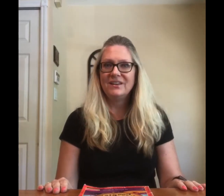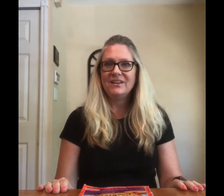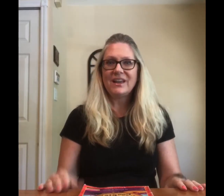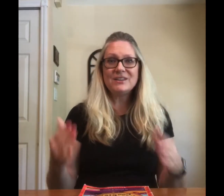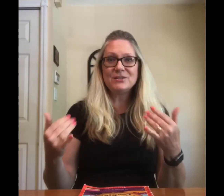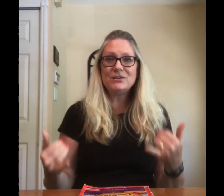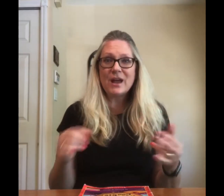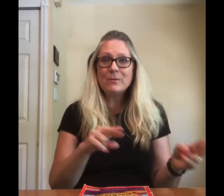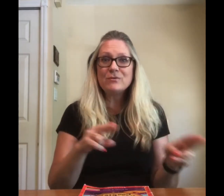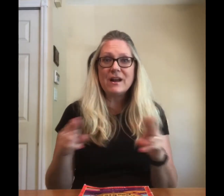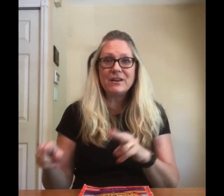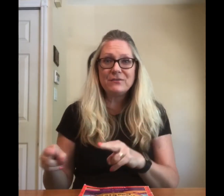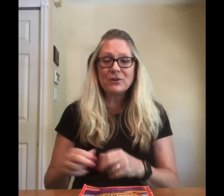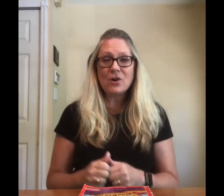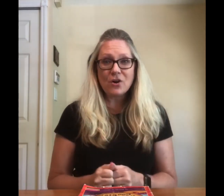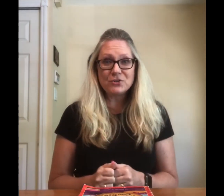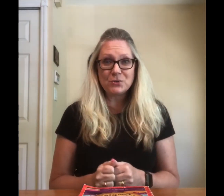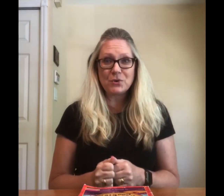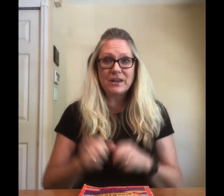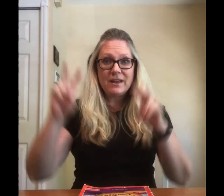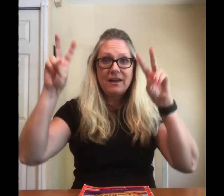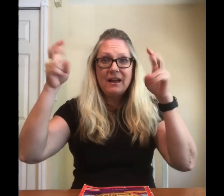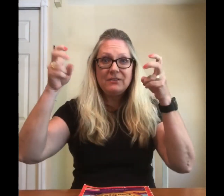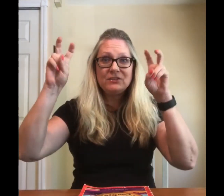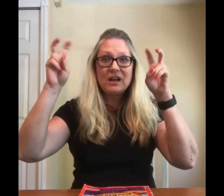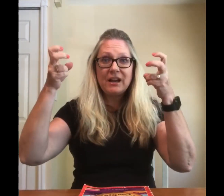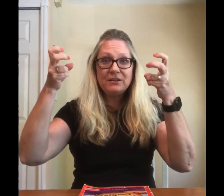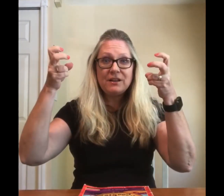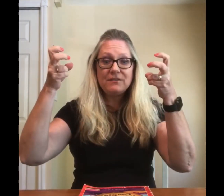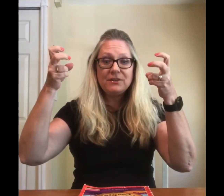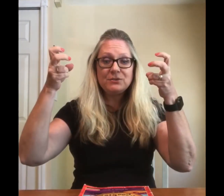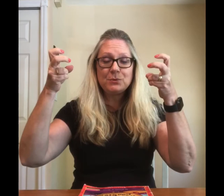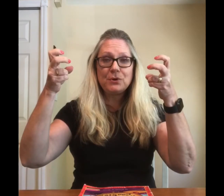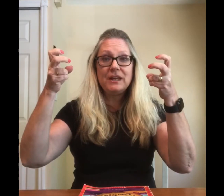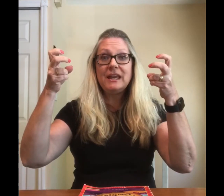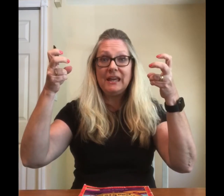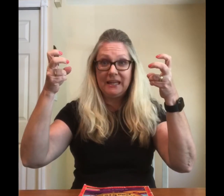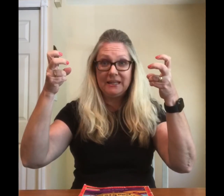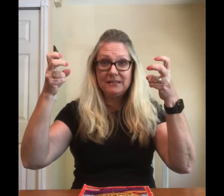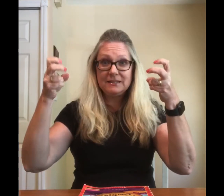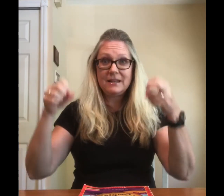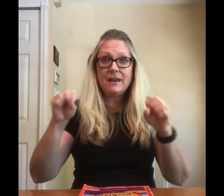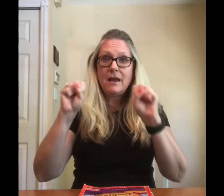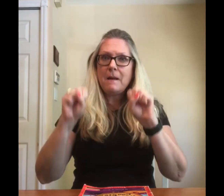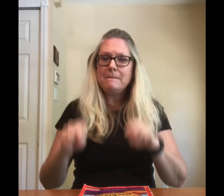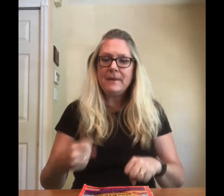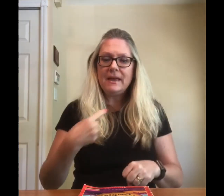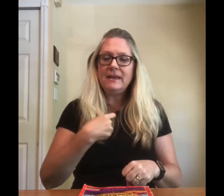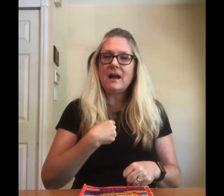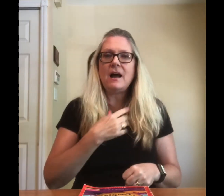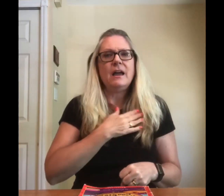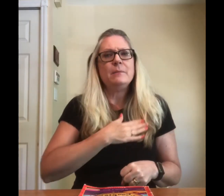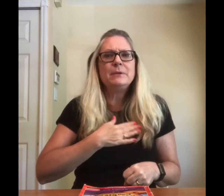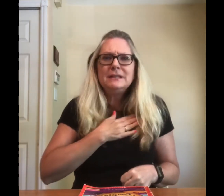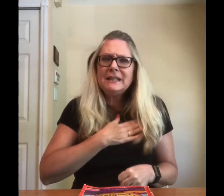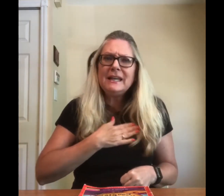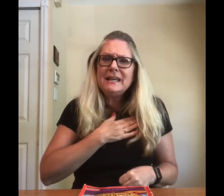Okay, so now we're ready for our story. And the title of this story is, May I